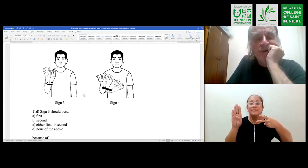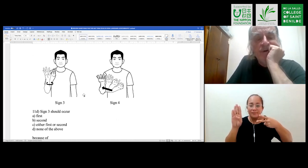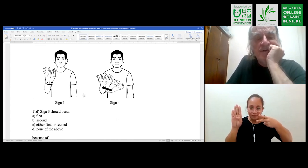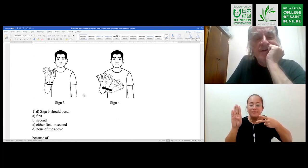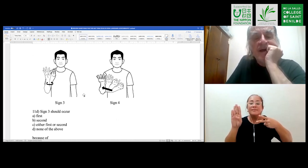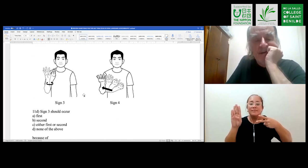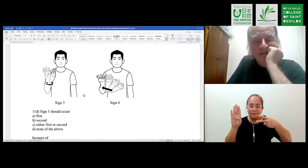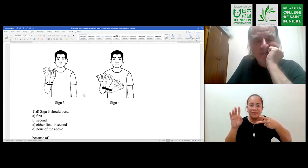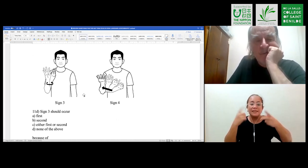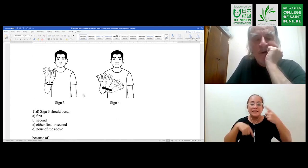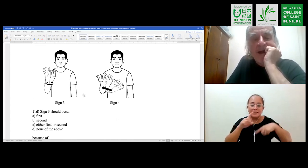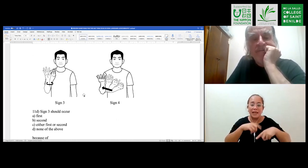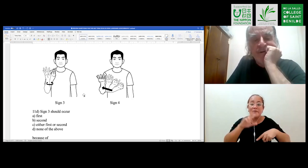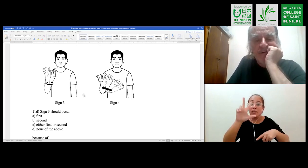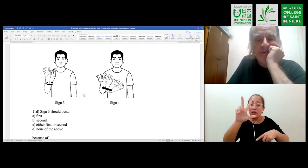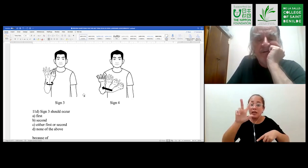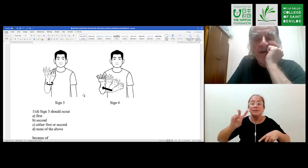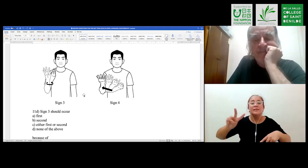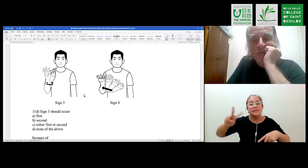occur second or after sign 4.